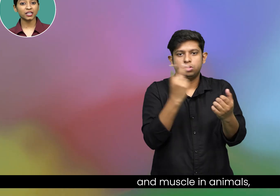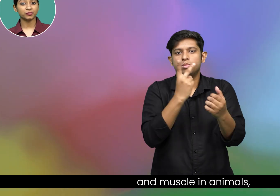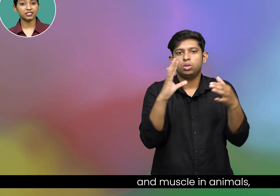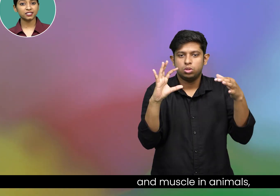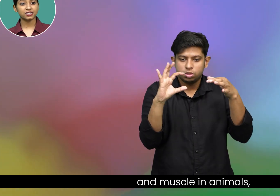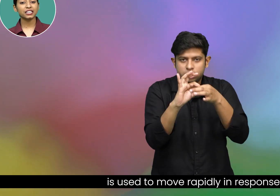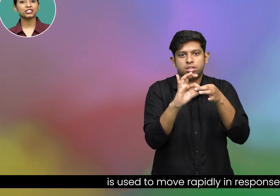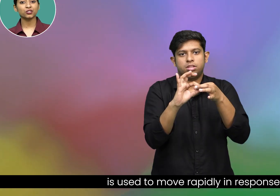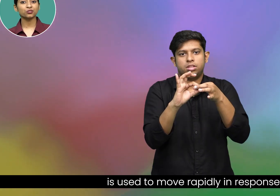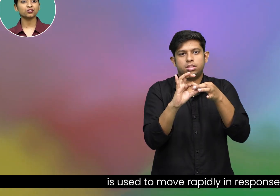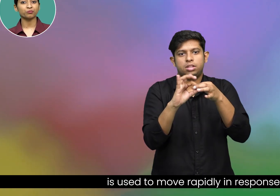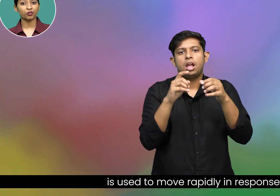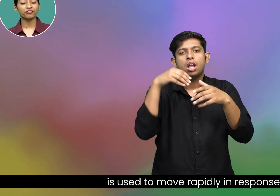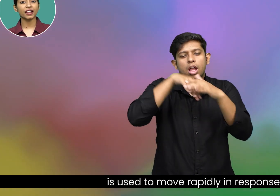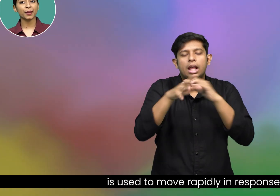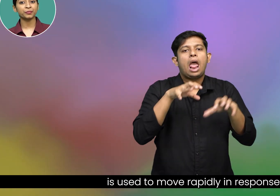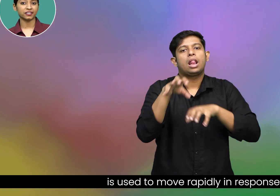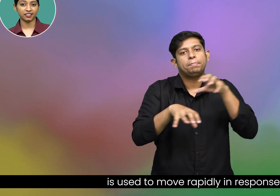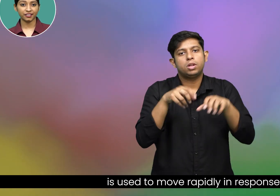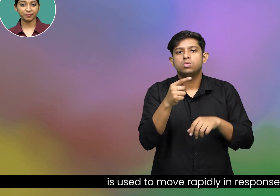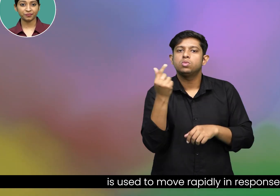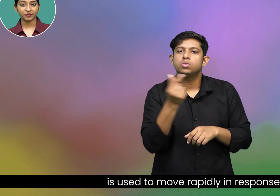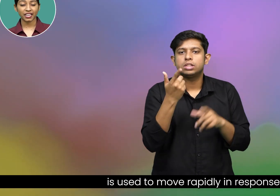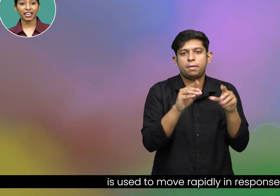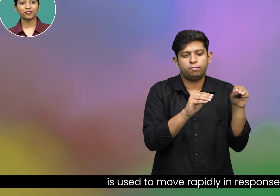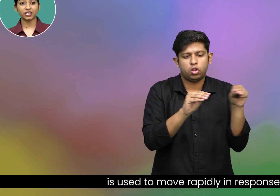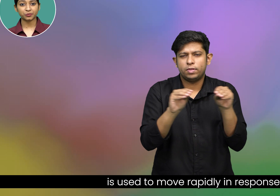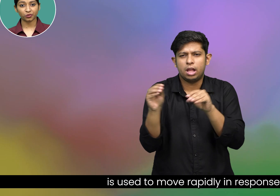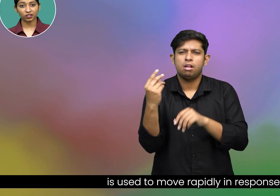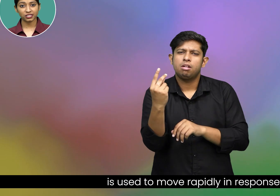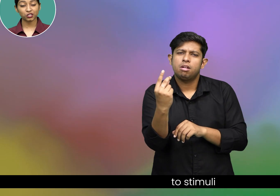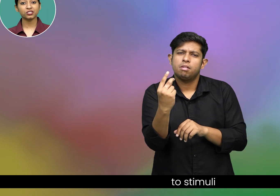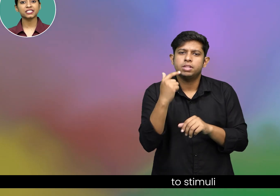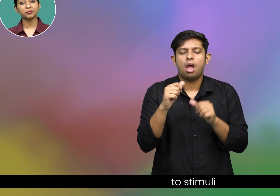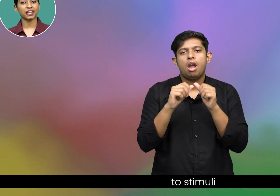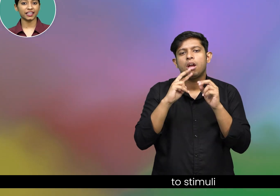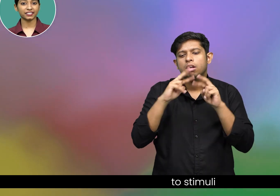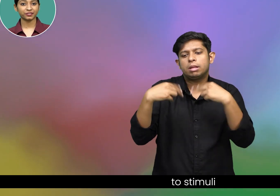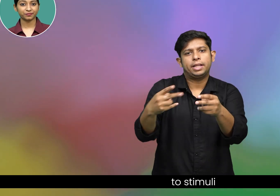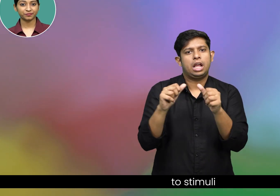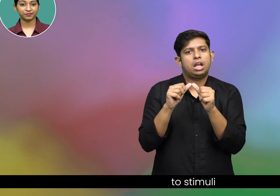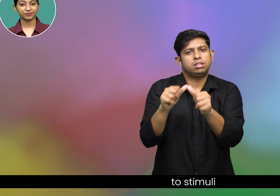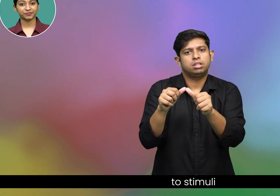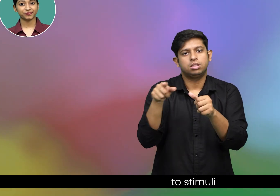in animals is used to move rapidly in response to stimuli.